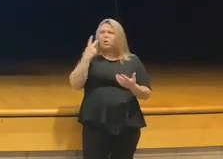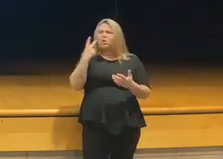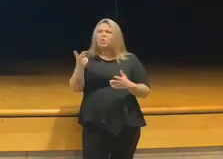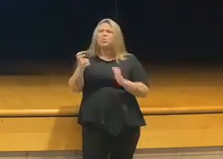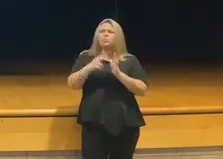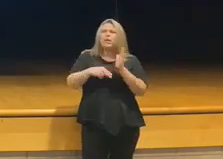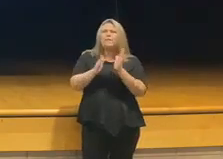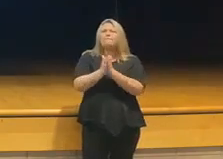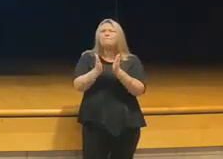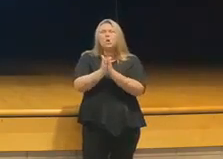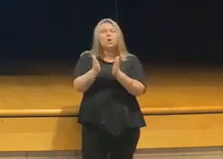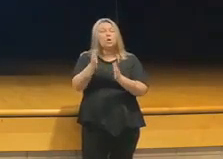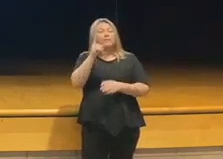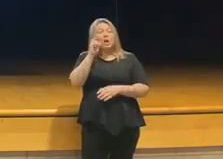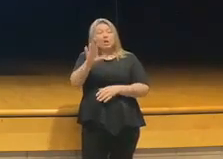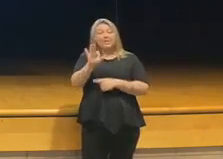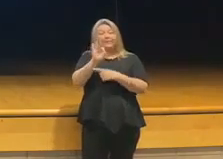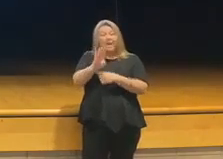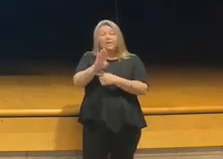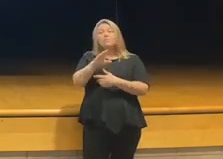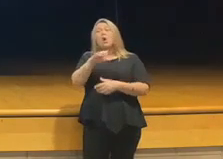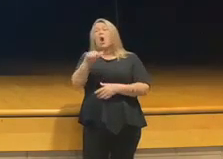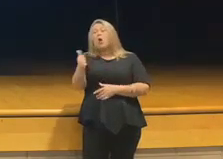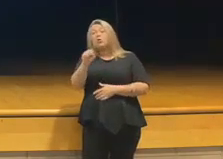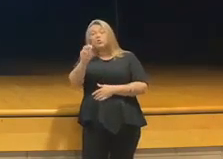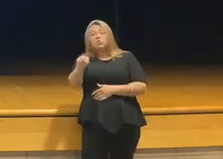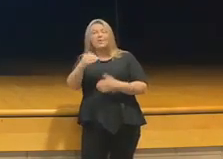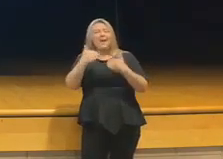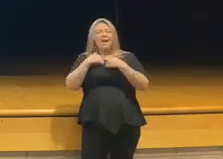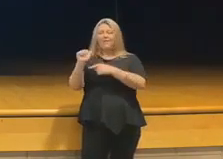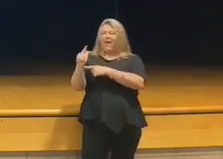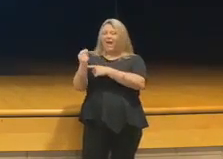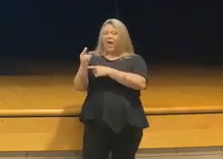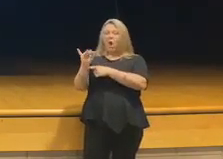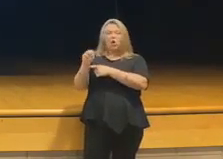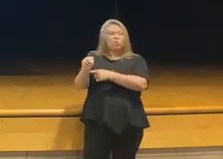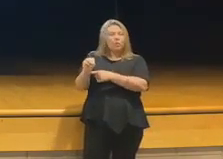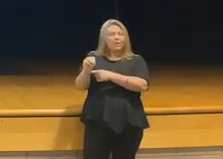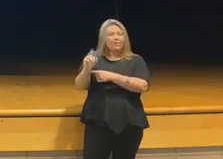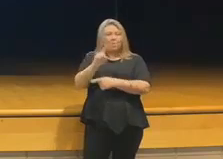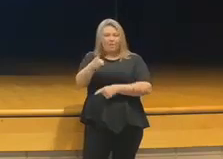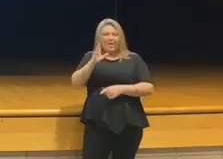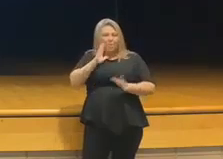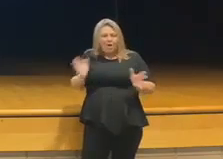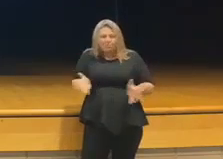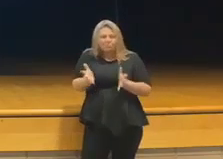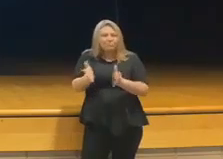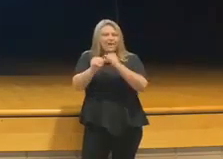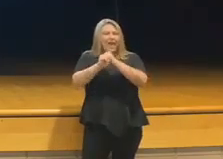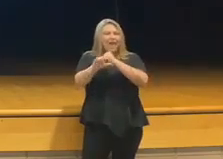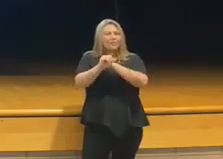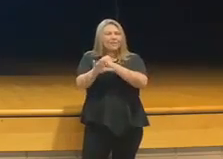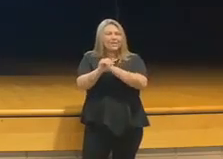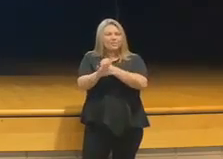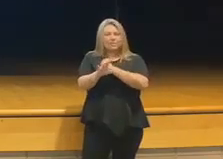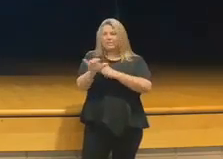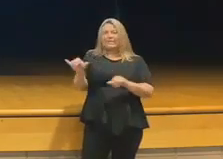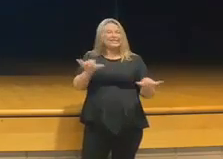The algorithms are designed to push us towards advertisements that we want, and the same is true with